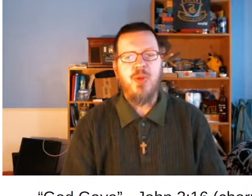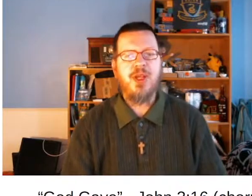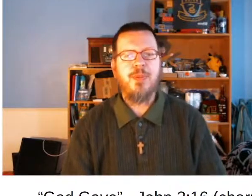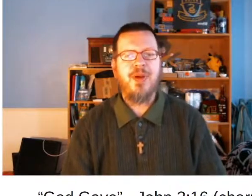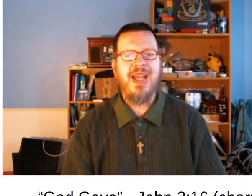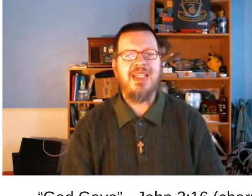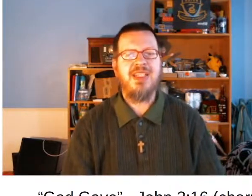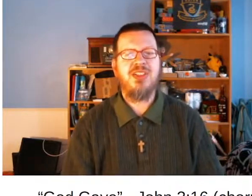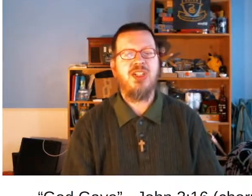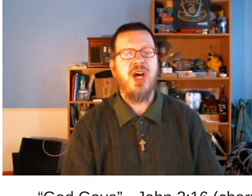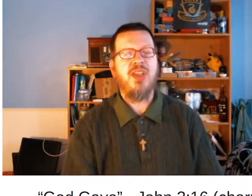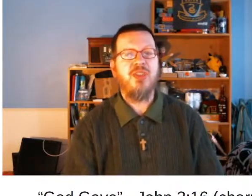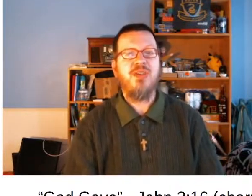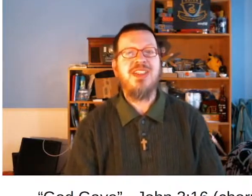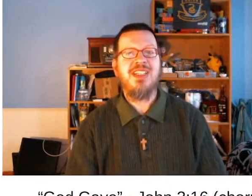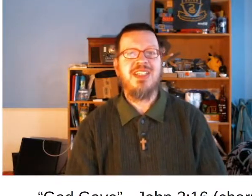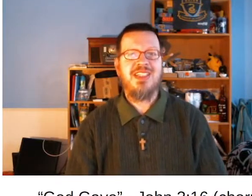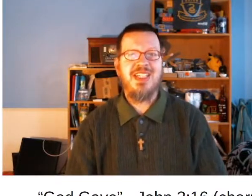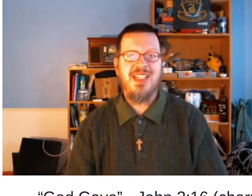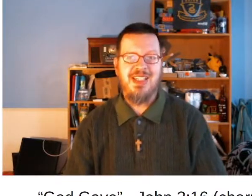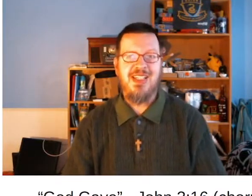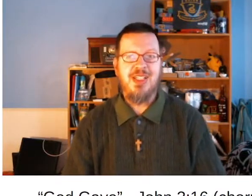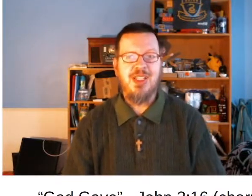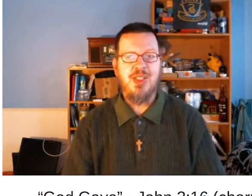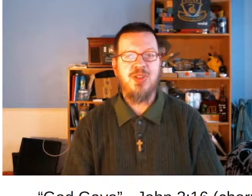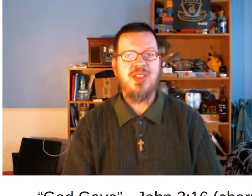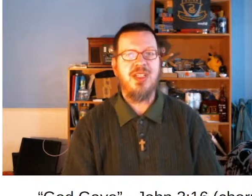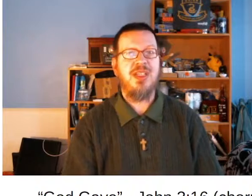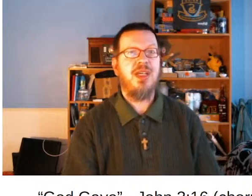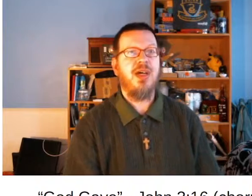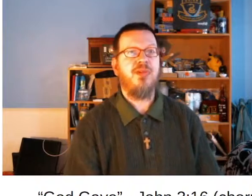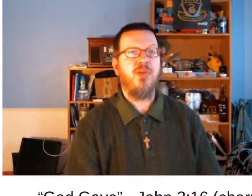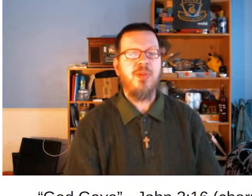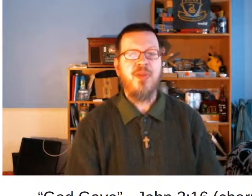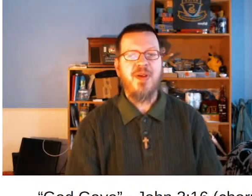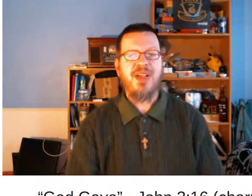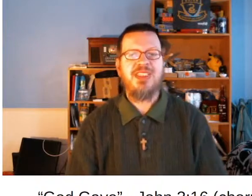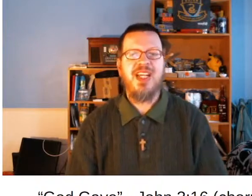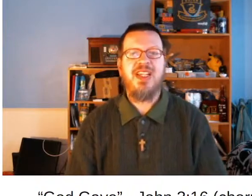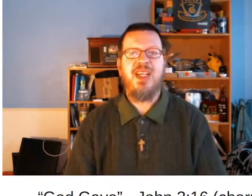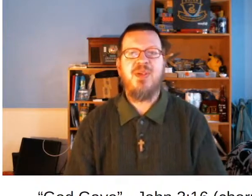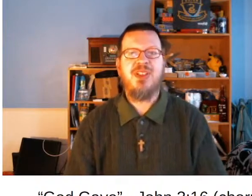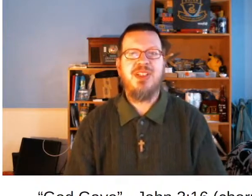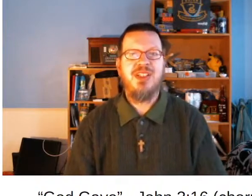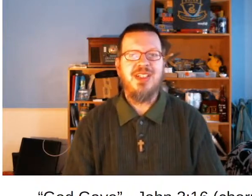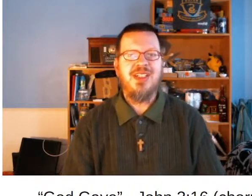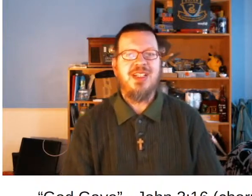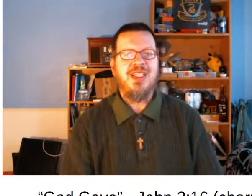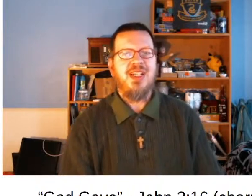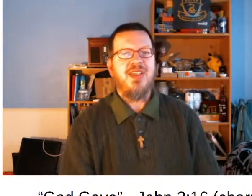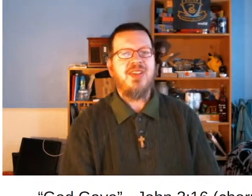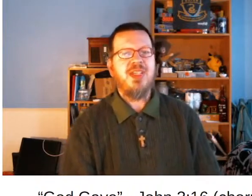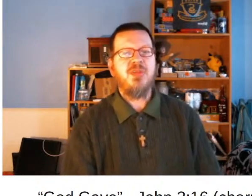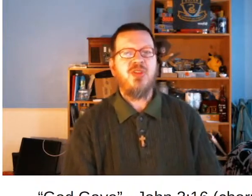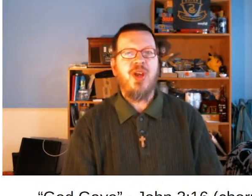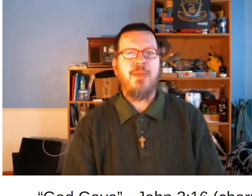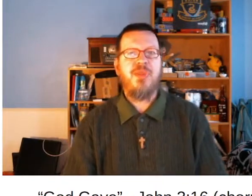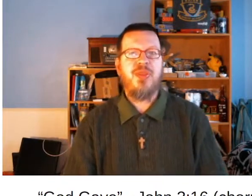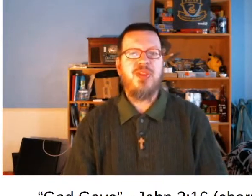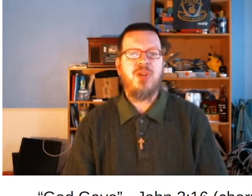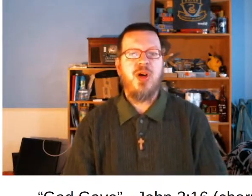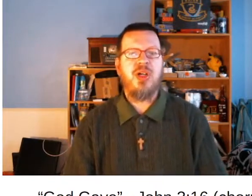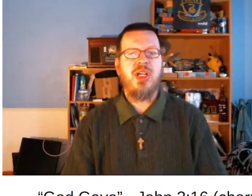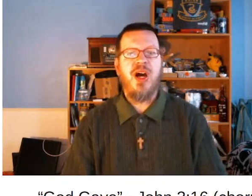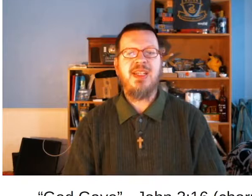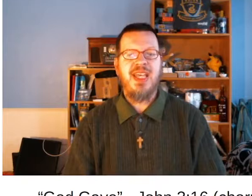In this video, we're going to practice John 3:16 using a form of American Sign Language. This comes from